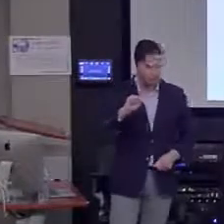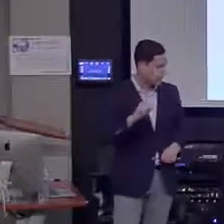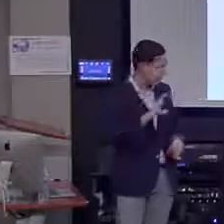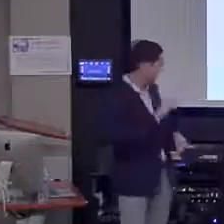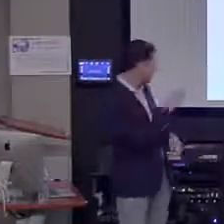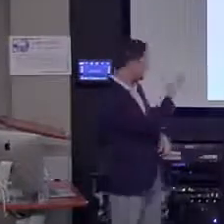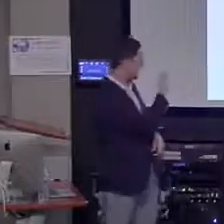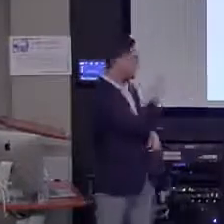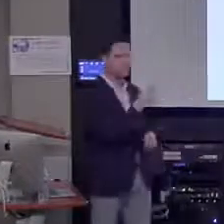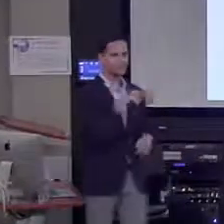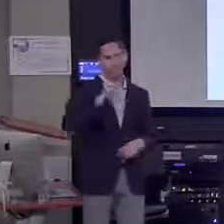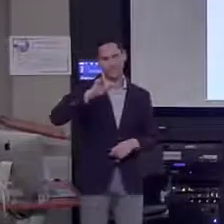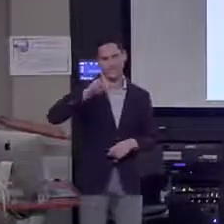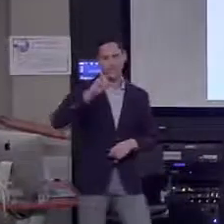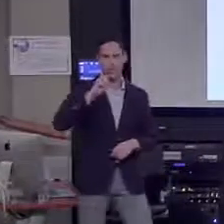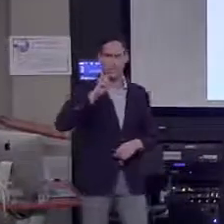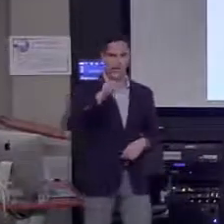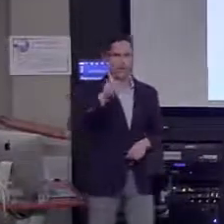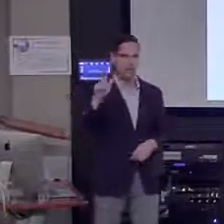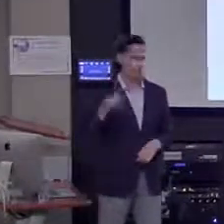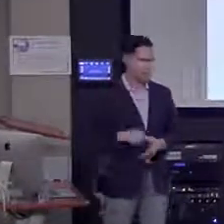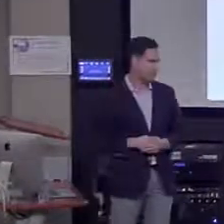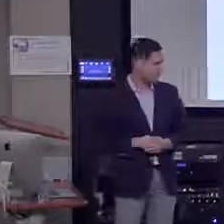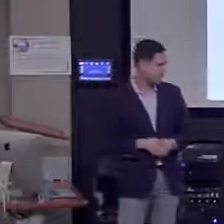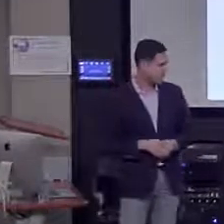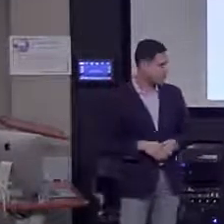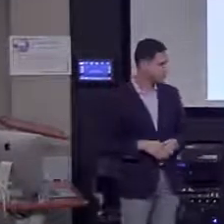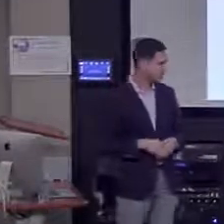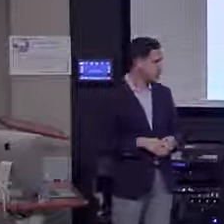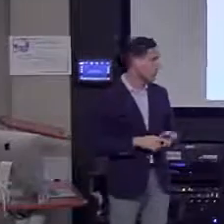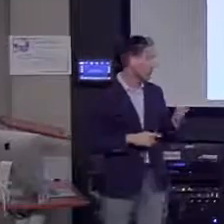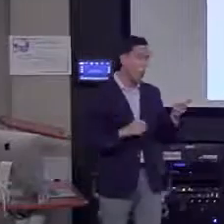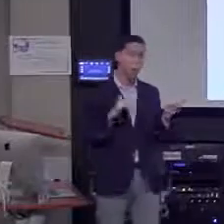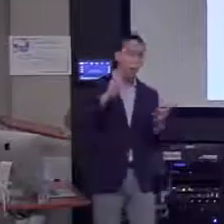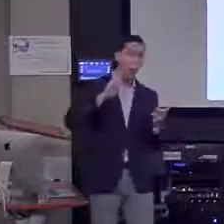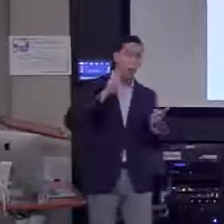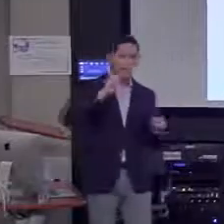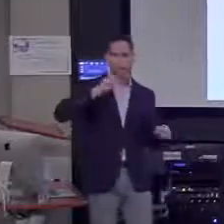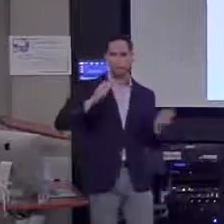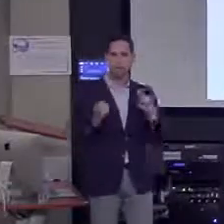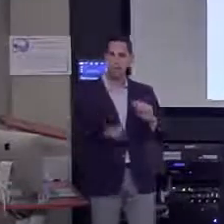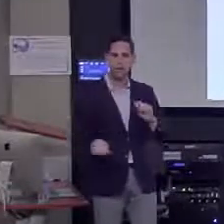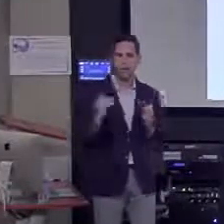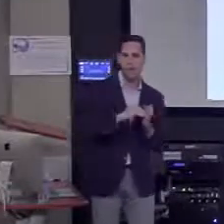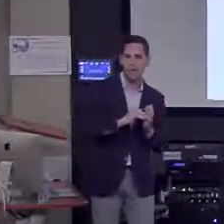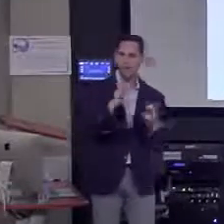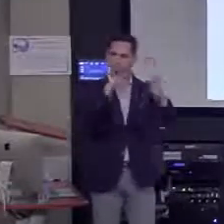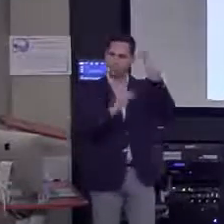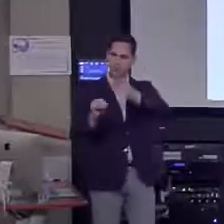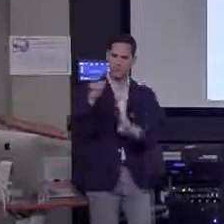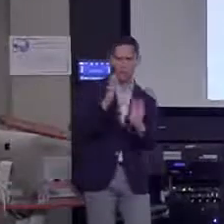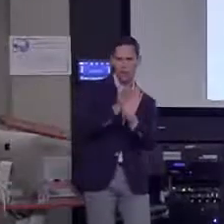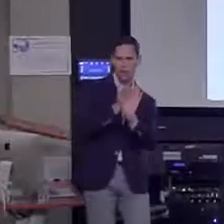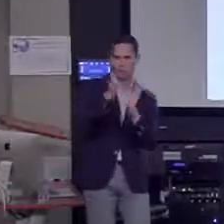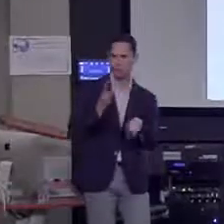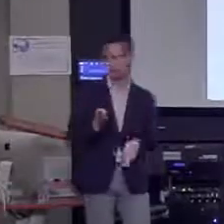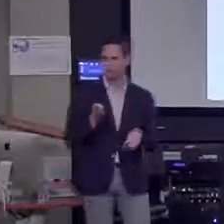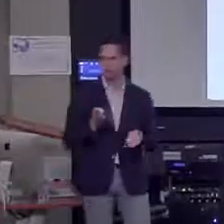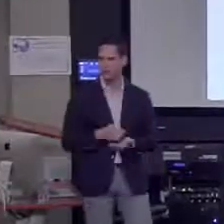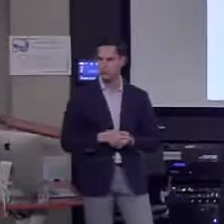Now, we could also write this from the psychologist's point of view. And if we do that in the